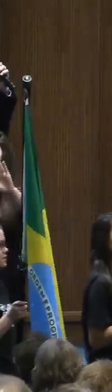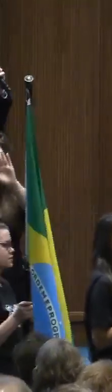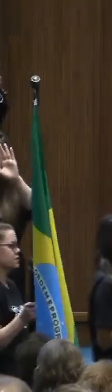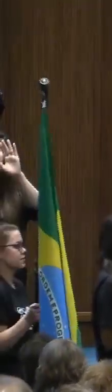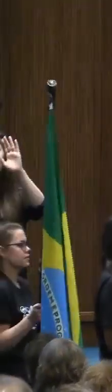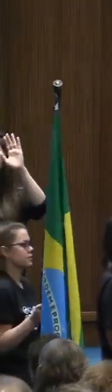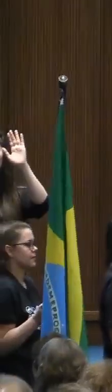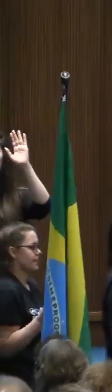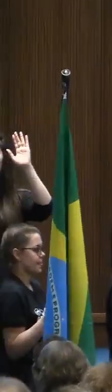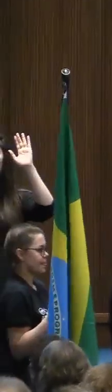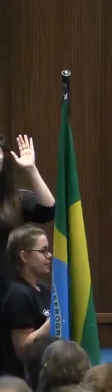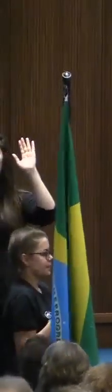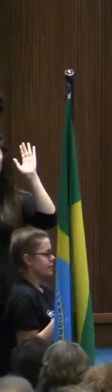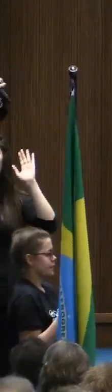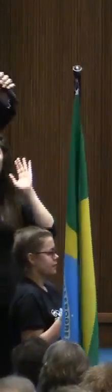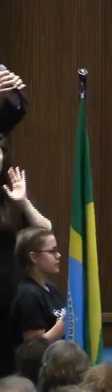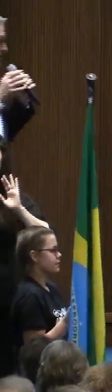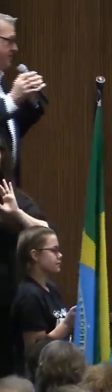surrender.